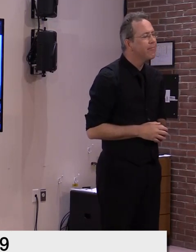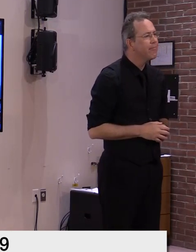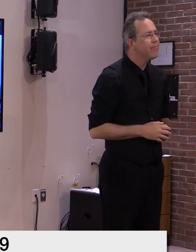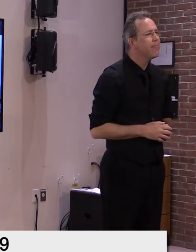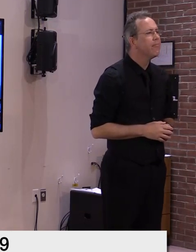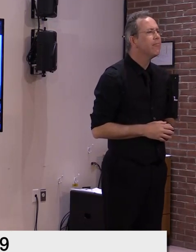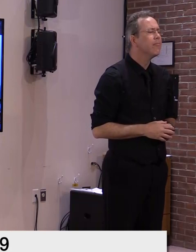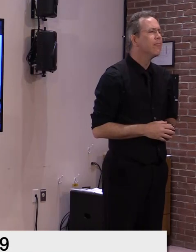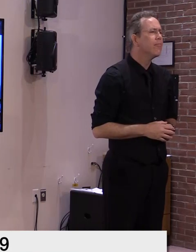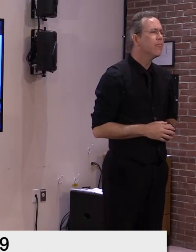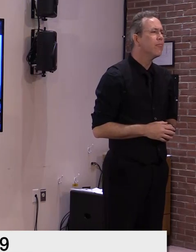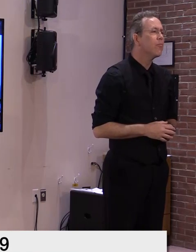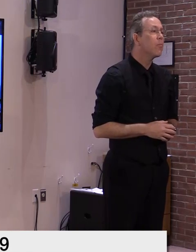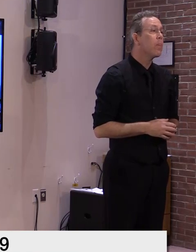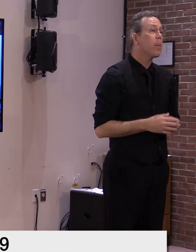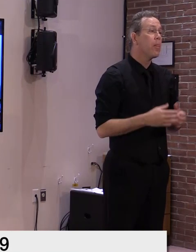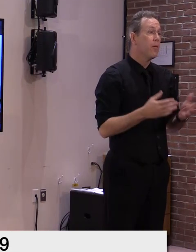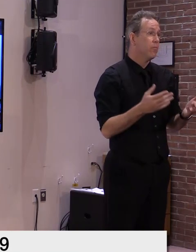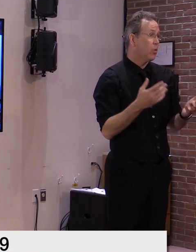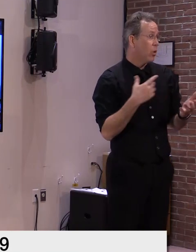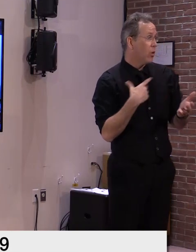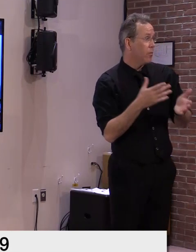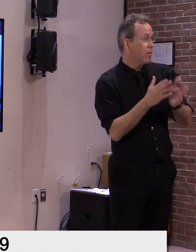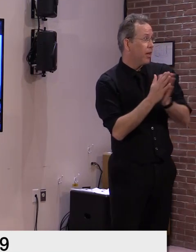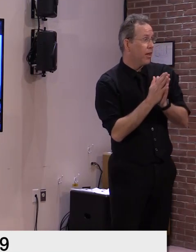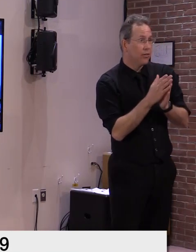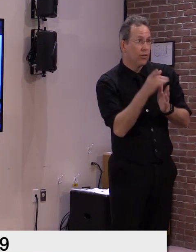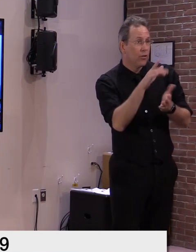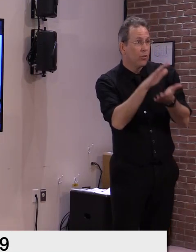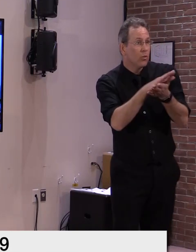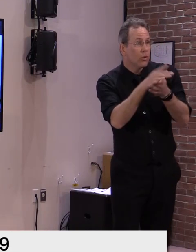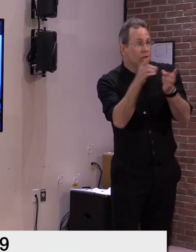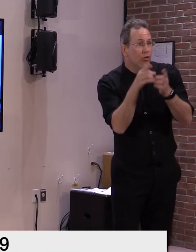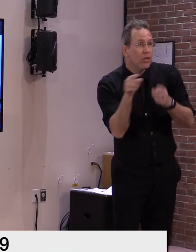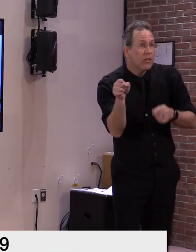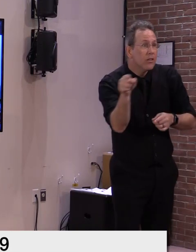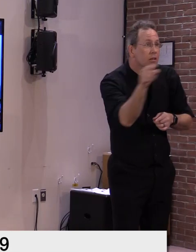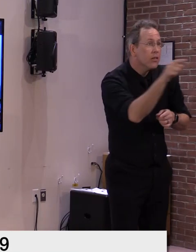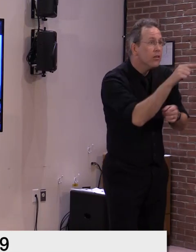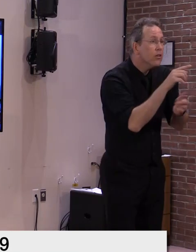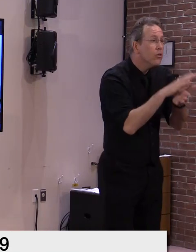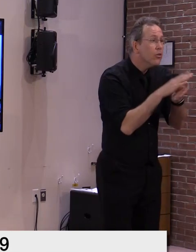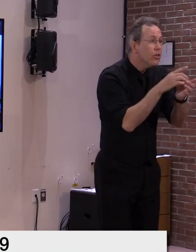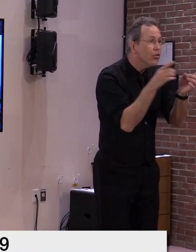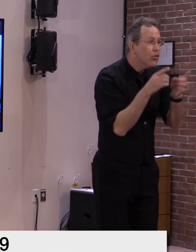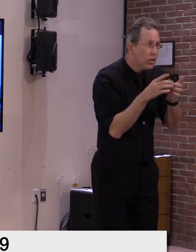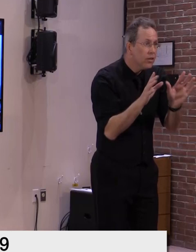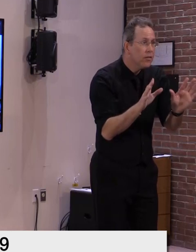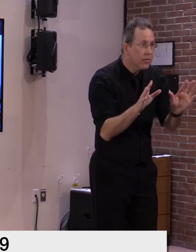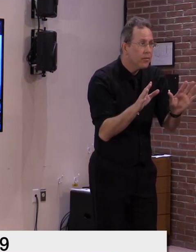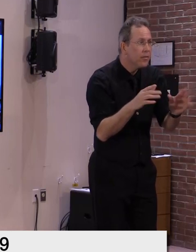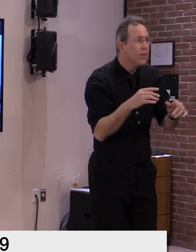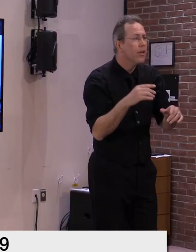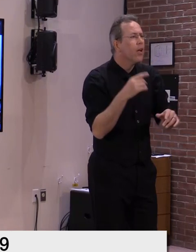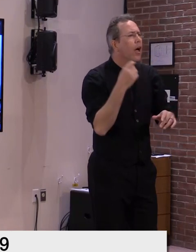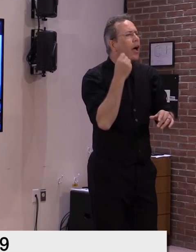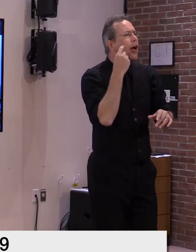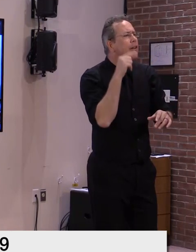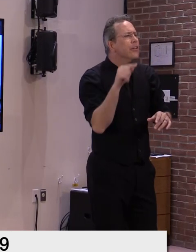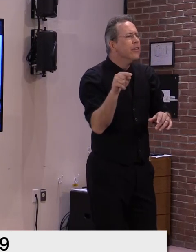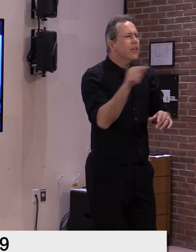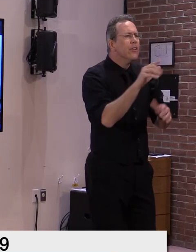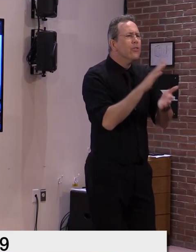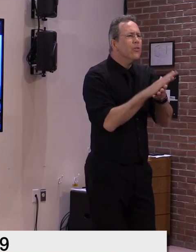appeal to school districts around the state is this has been an unprecedented year, and we have got to